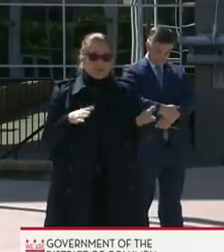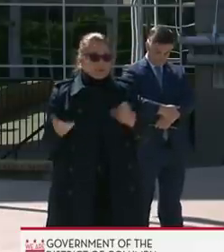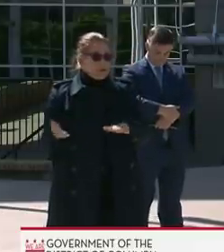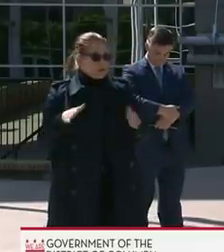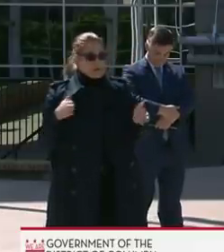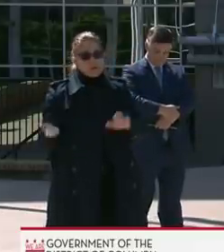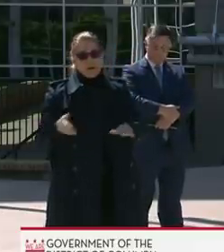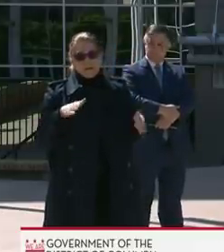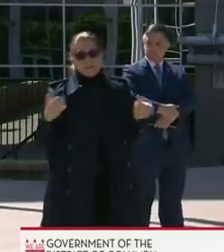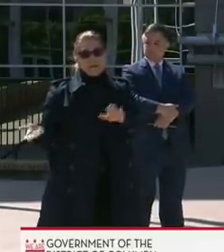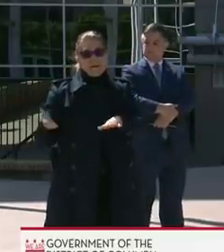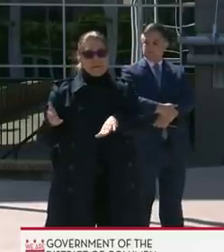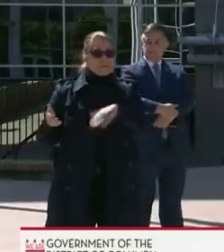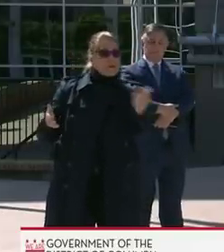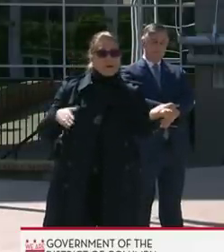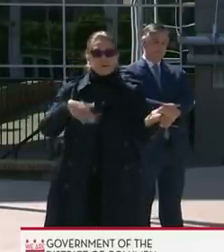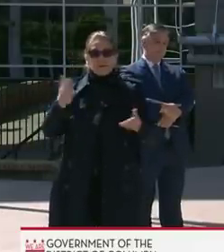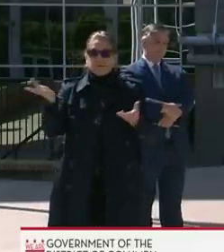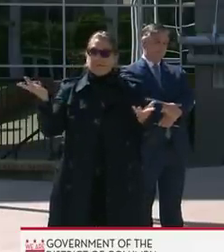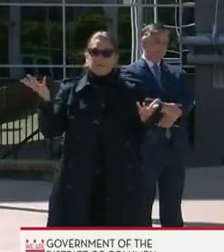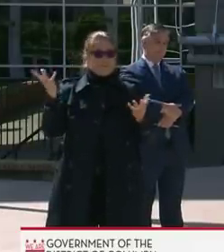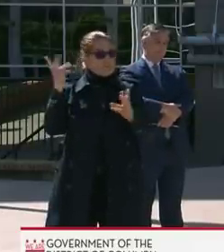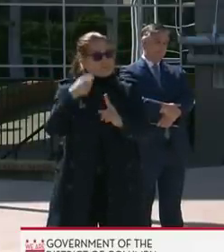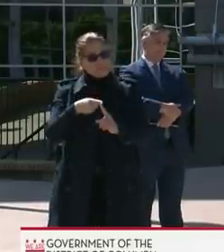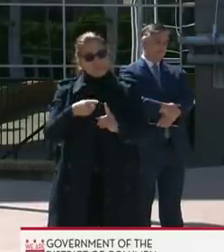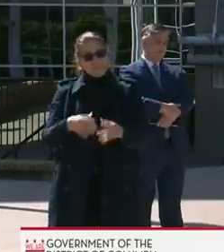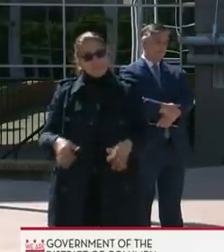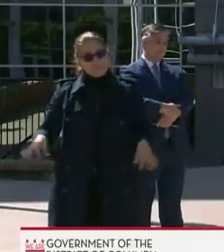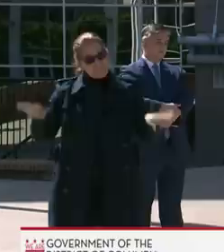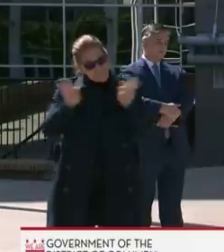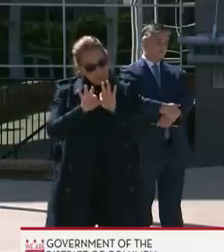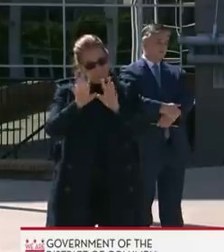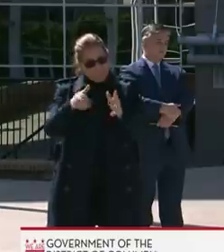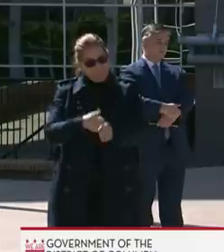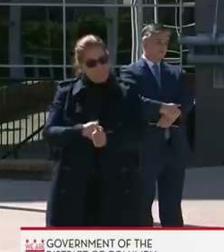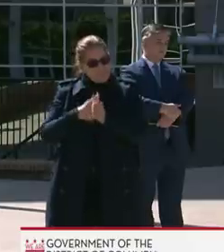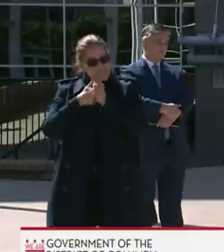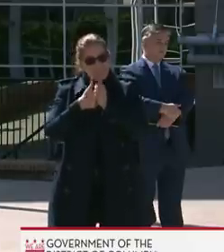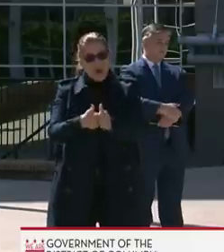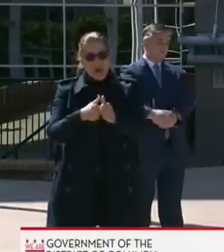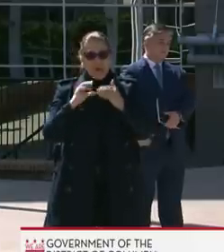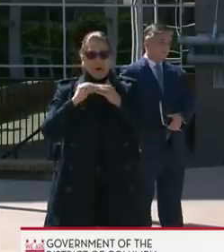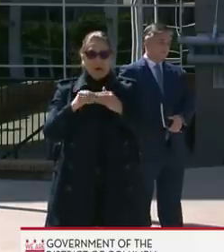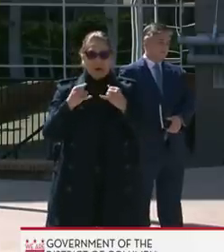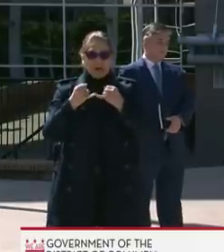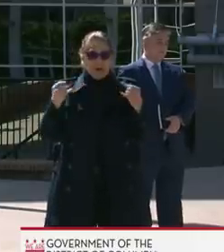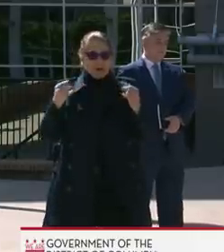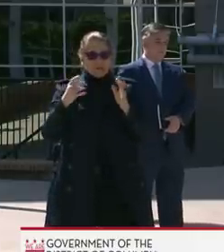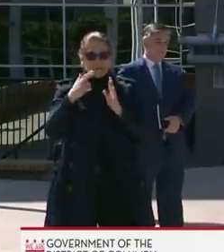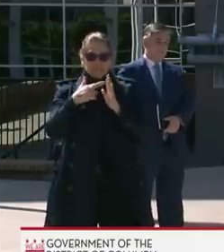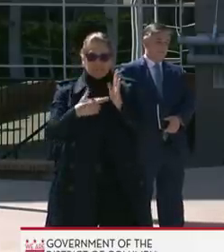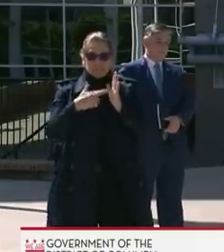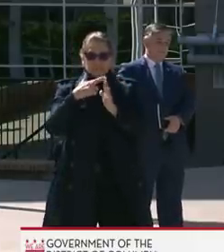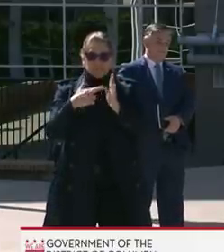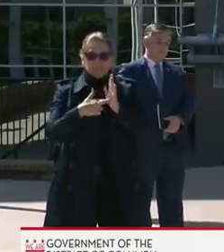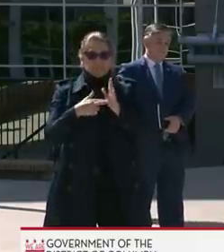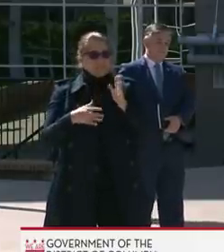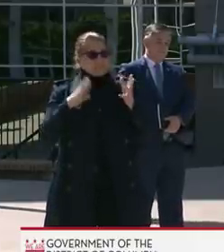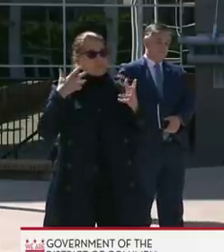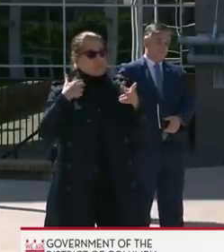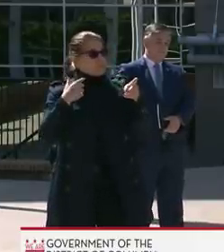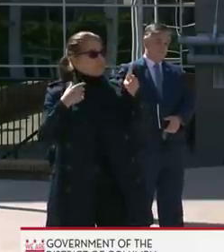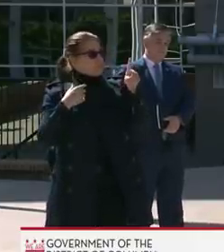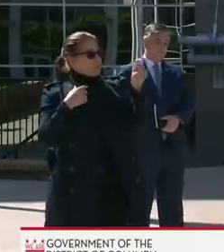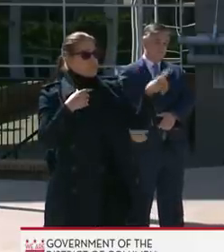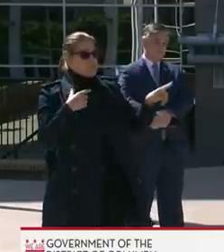adhering strictly to those guidelines. But it doesn't appear that there's anything specific that they've offered at this point. We